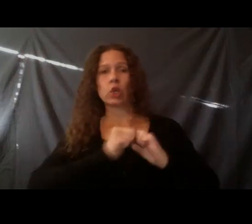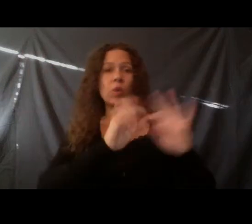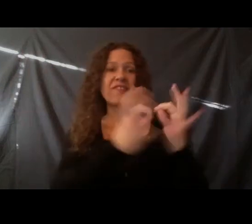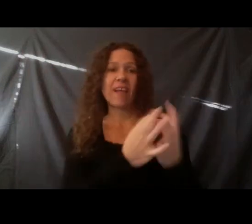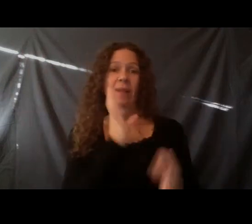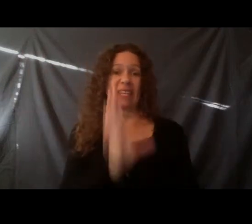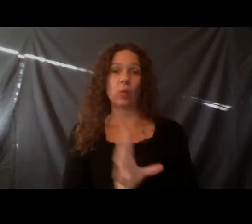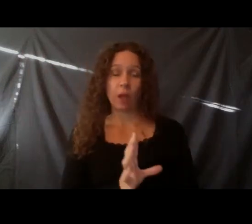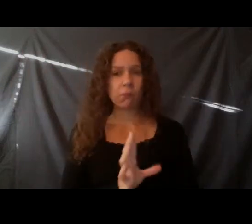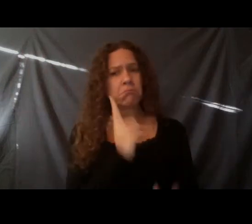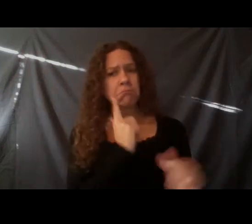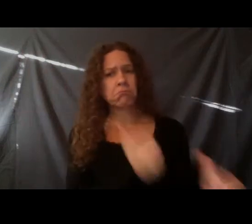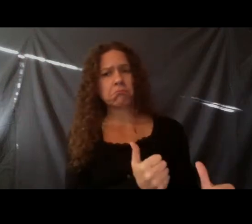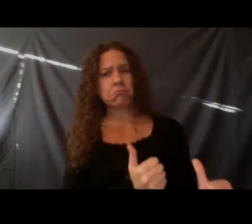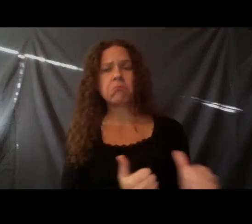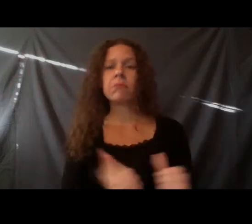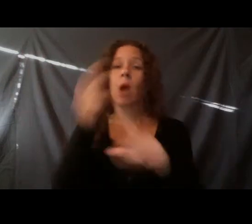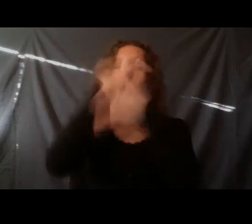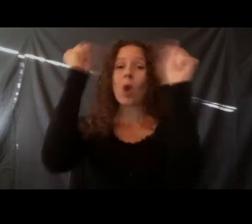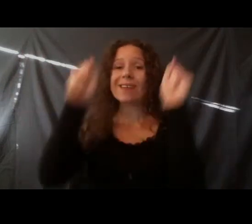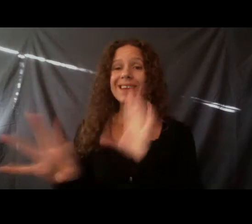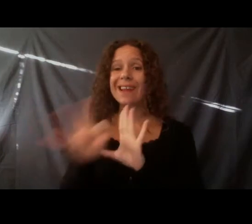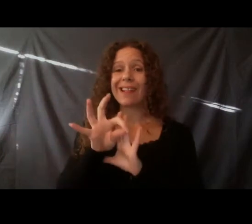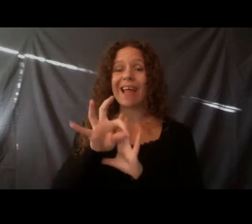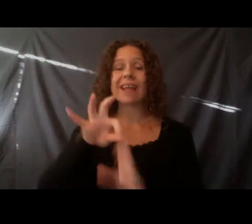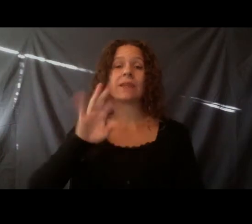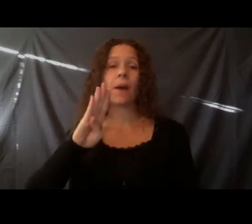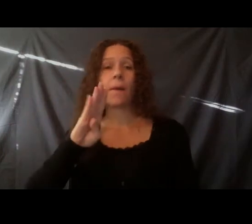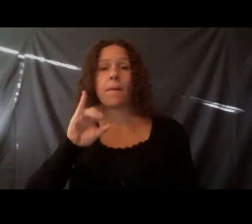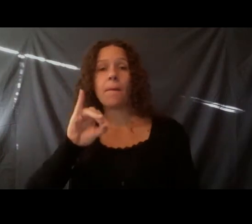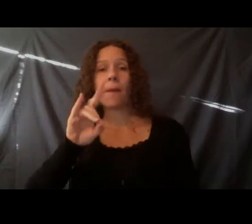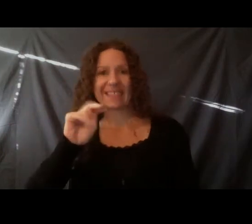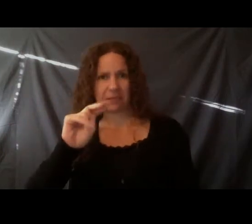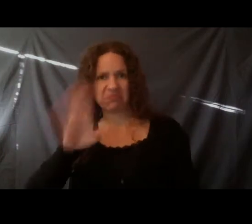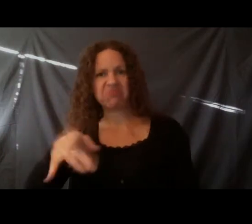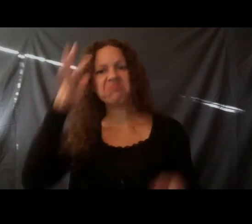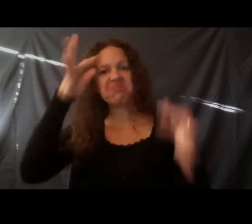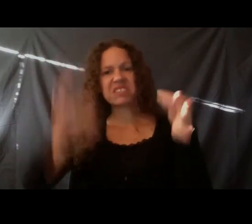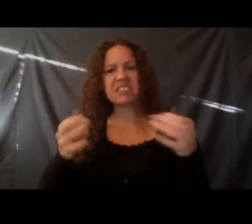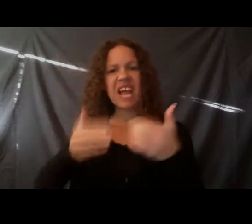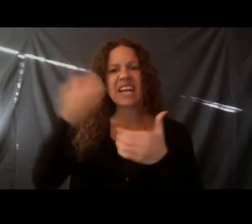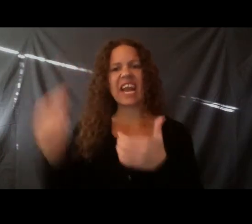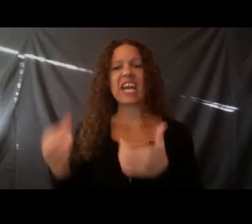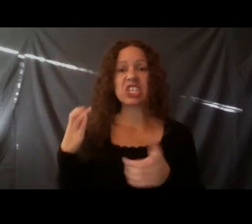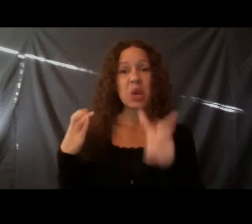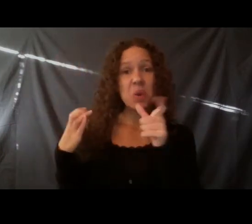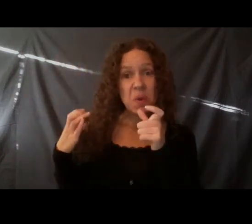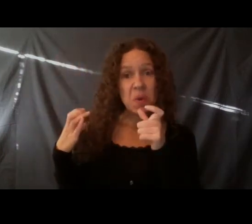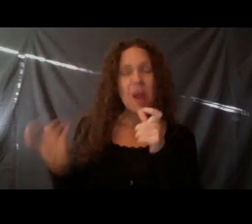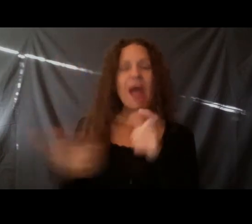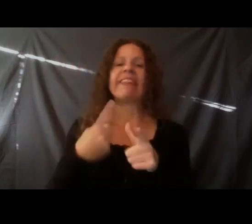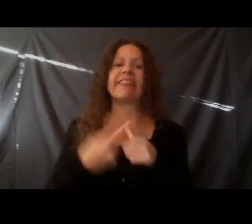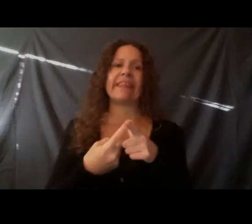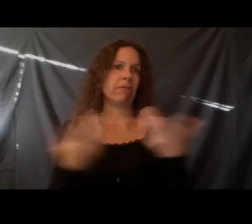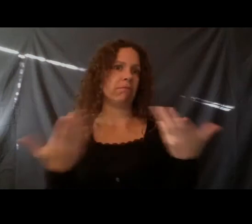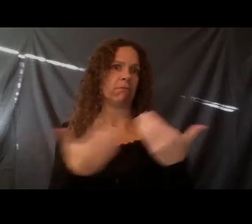choice. Our President-elect Biden will decide who will be our next chair, and we will go from there. Thank you very much,